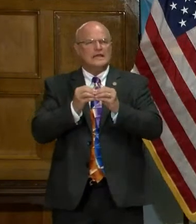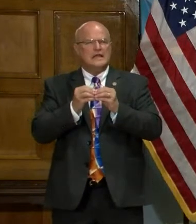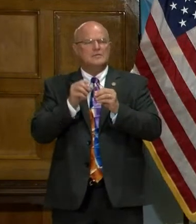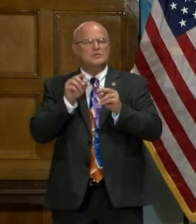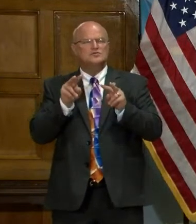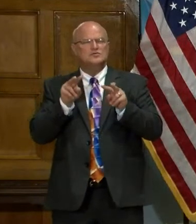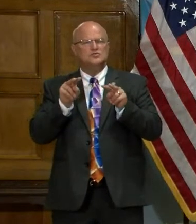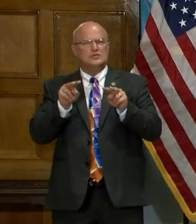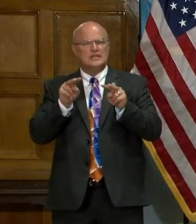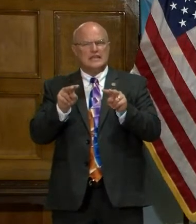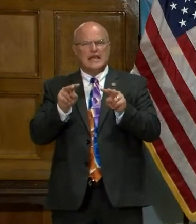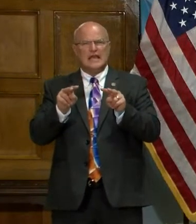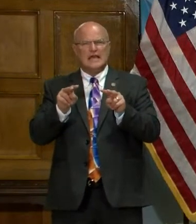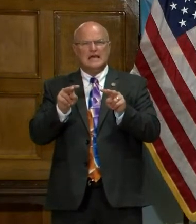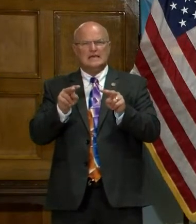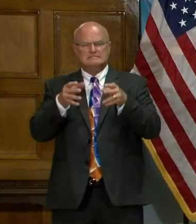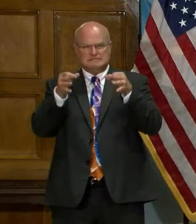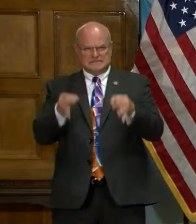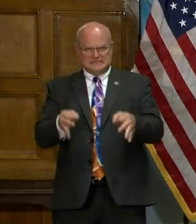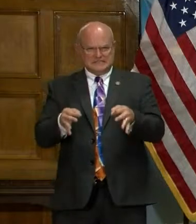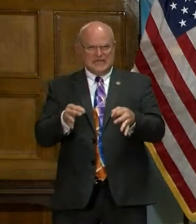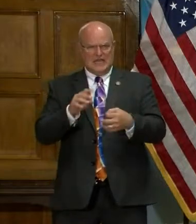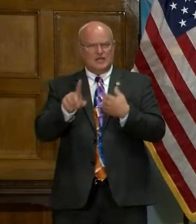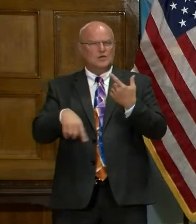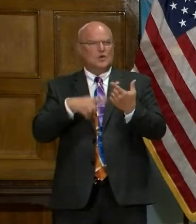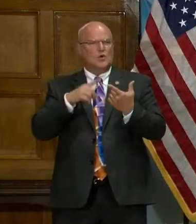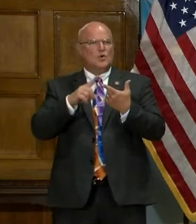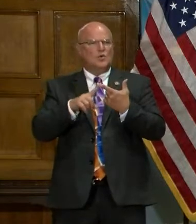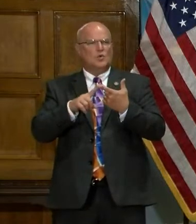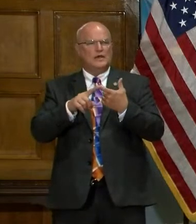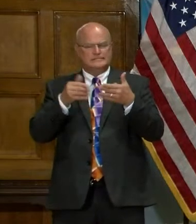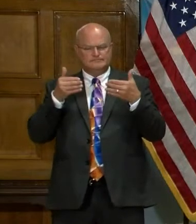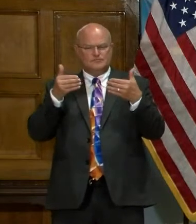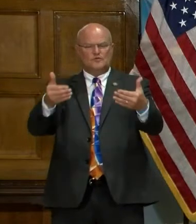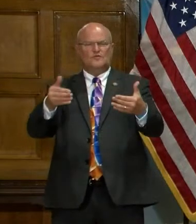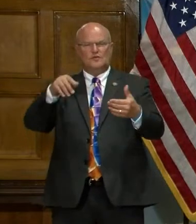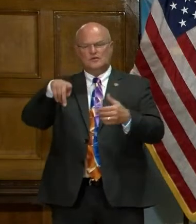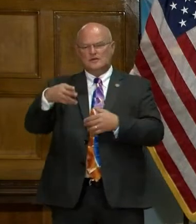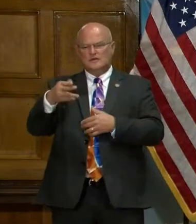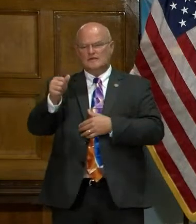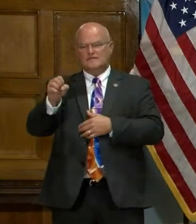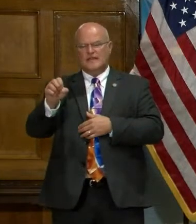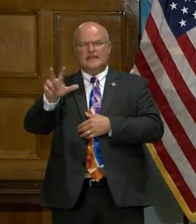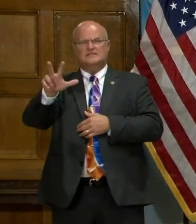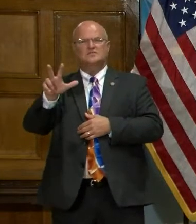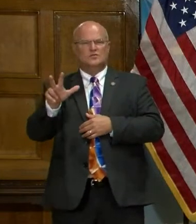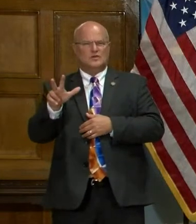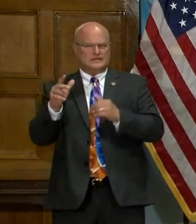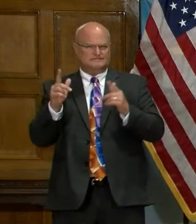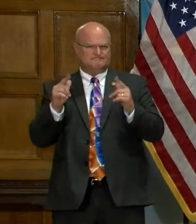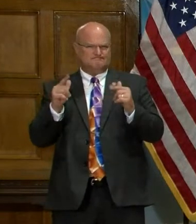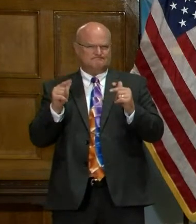you looking at to decide when to move forward with any more reopenings or rolling back